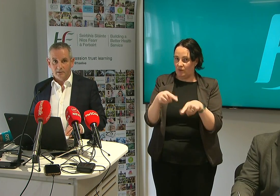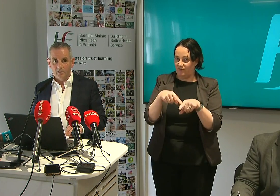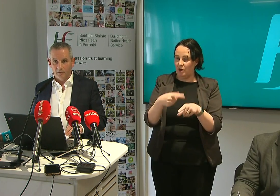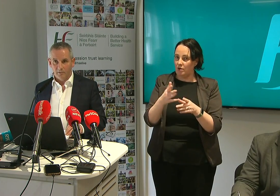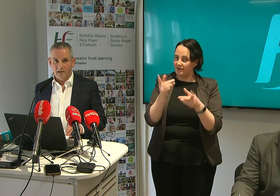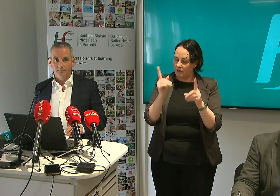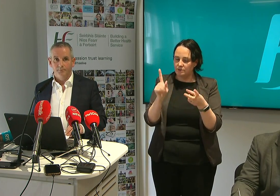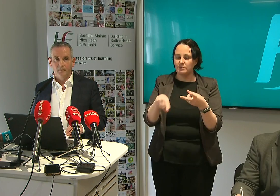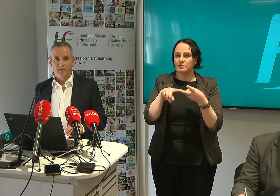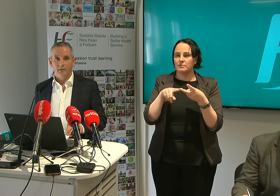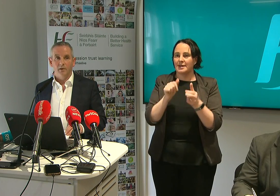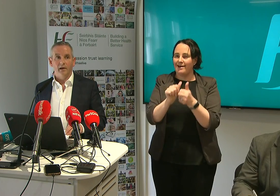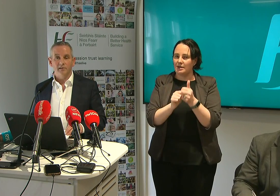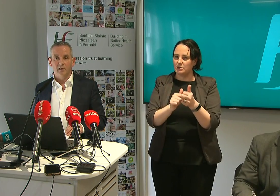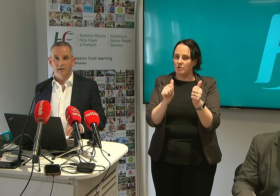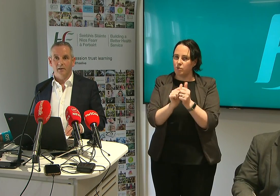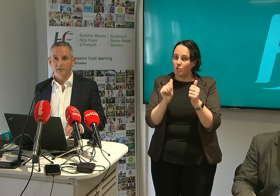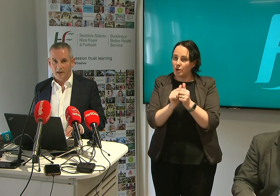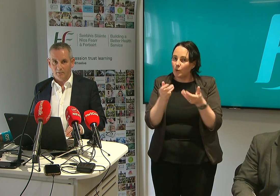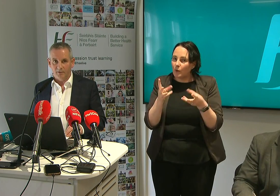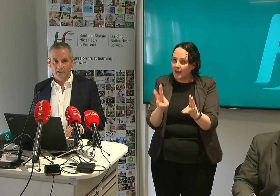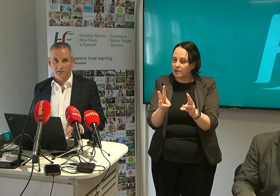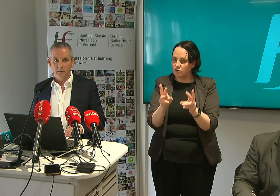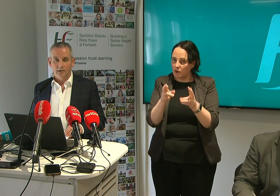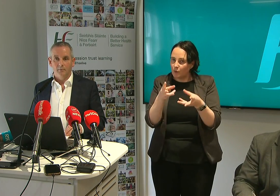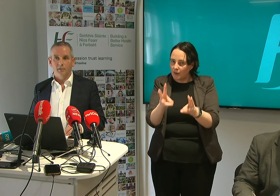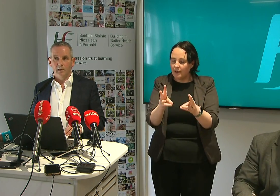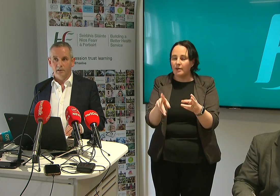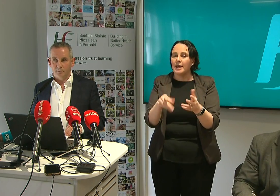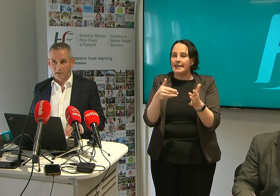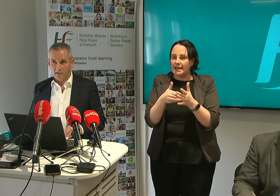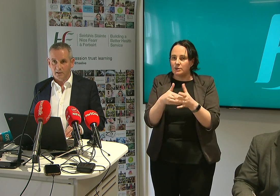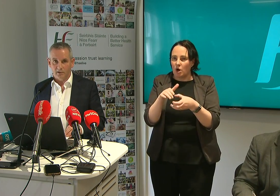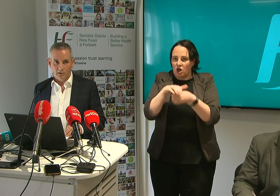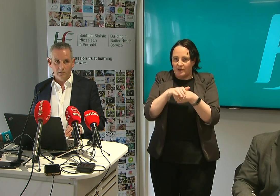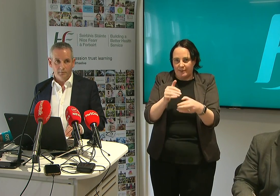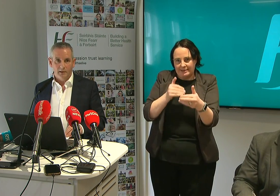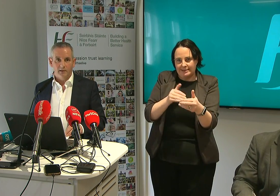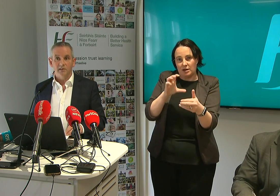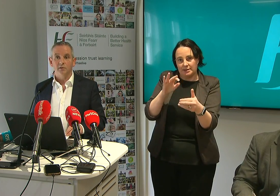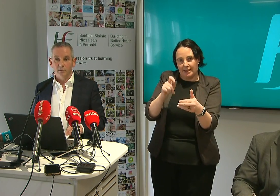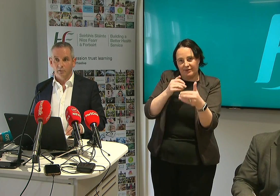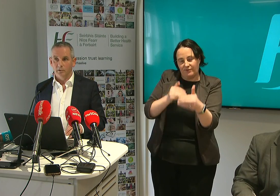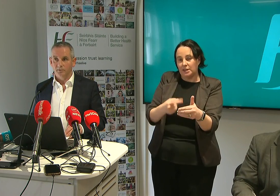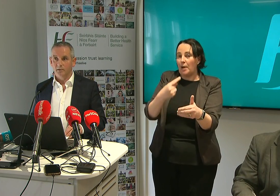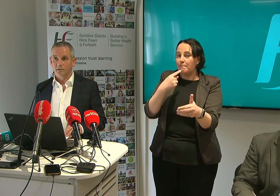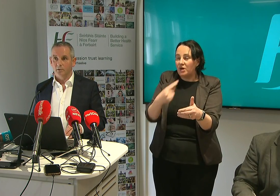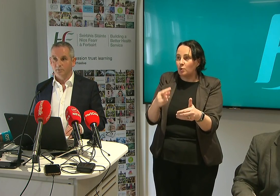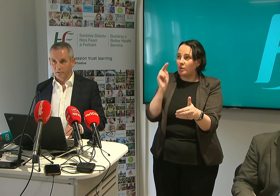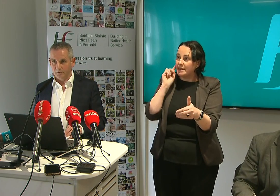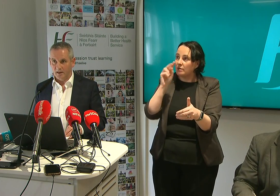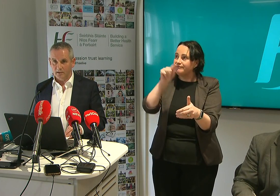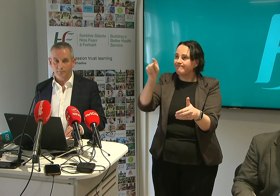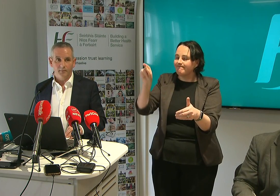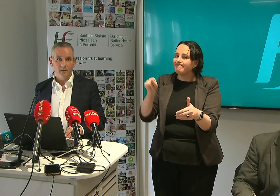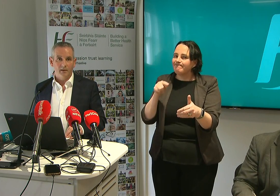act appropriately. We are still in a containment phase. But all experiences have shown this does move to a